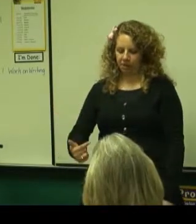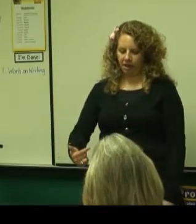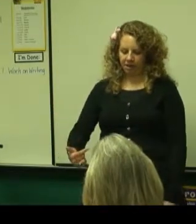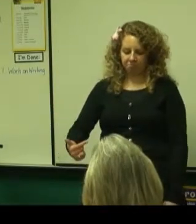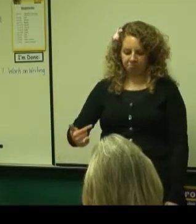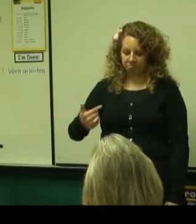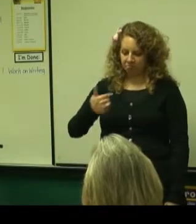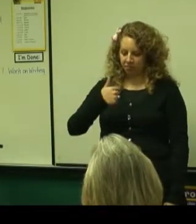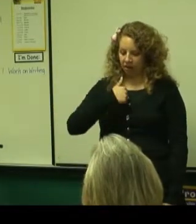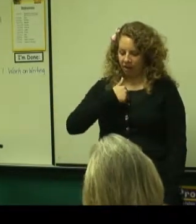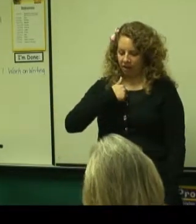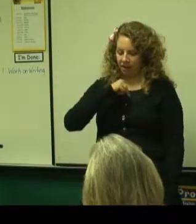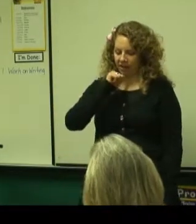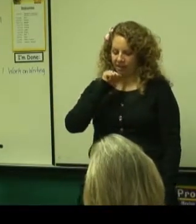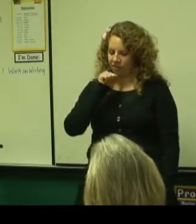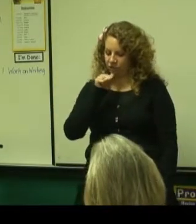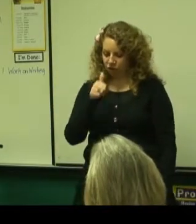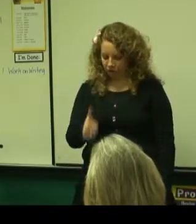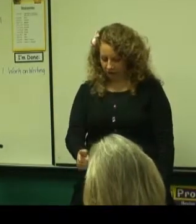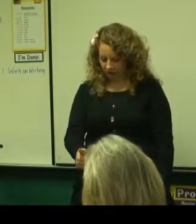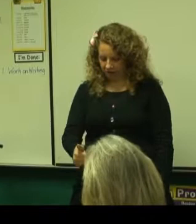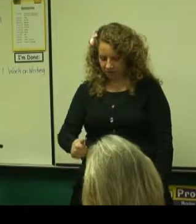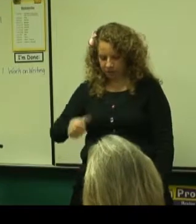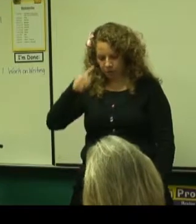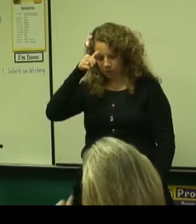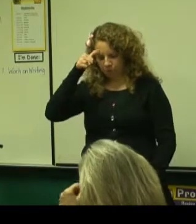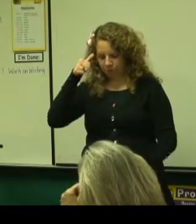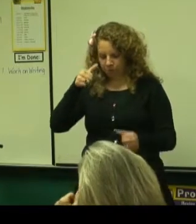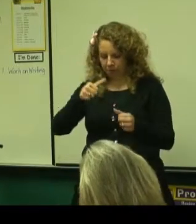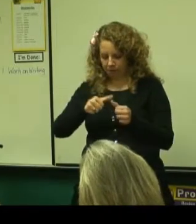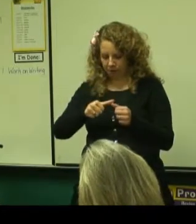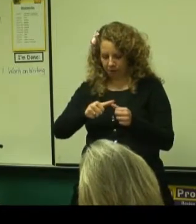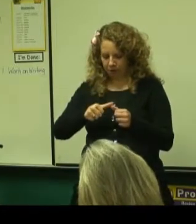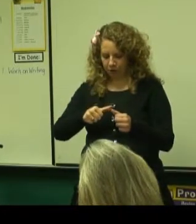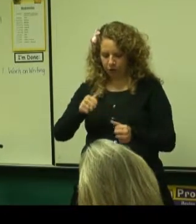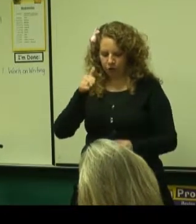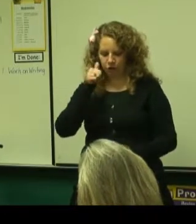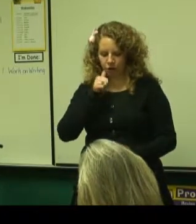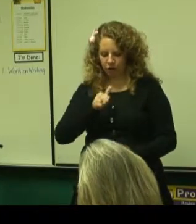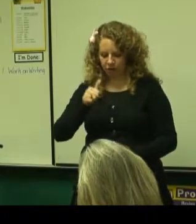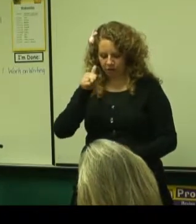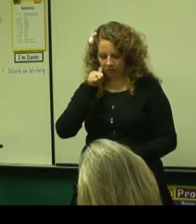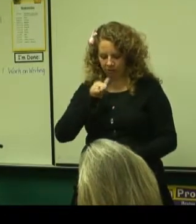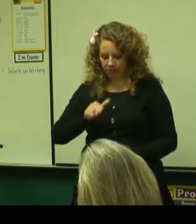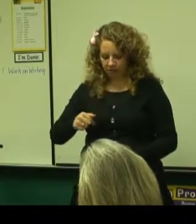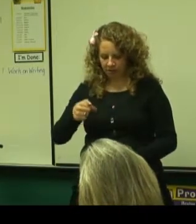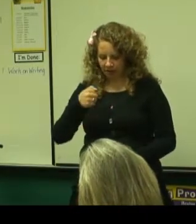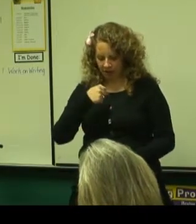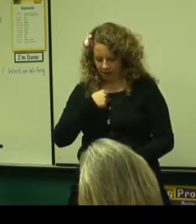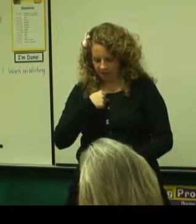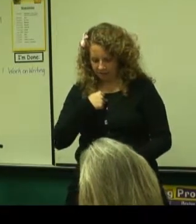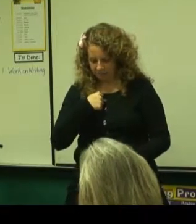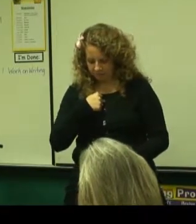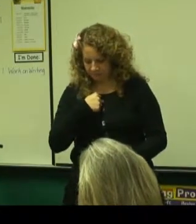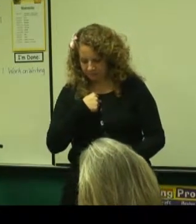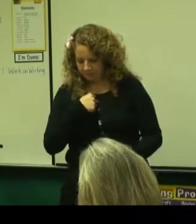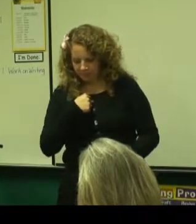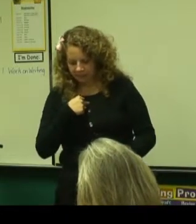I. I not remember girl I. Okay,